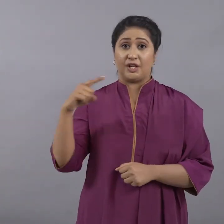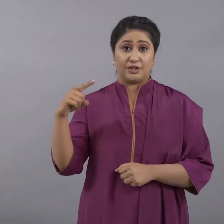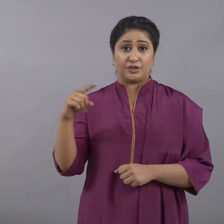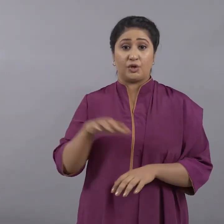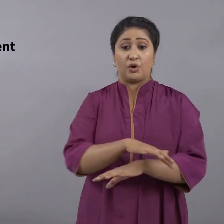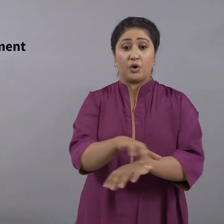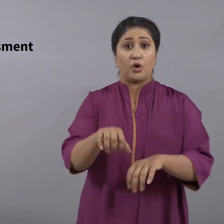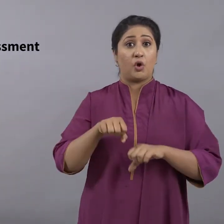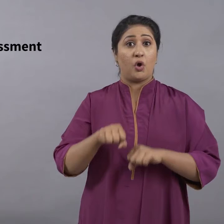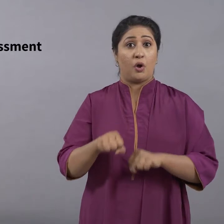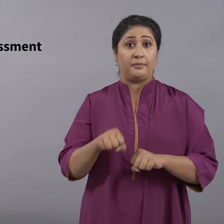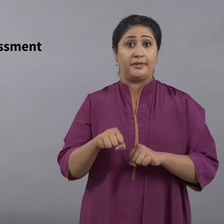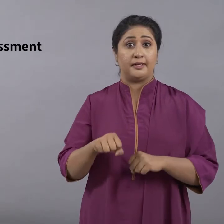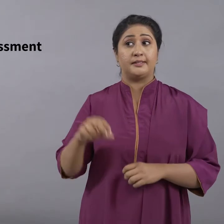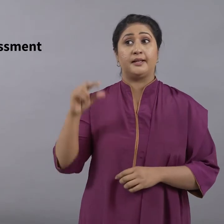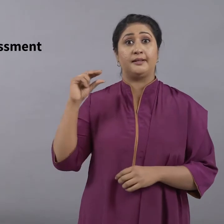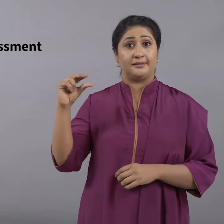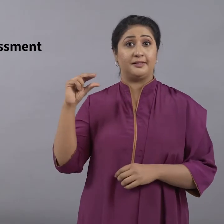English competency assessment.